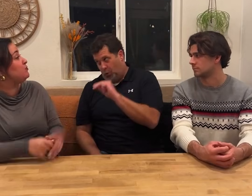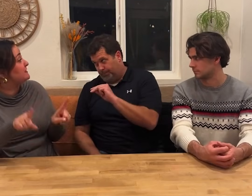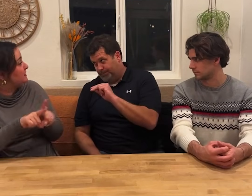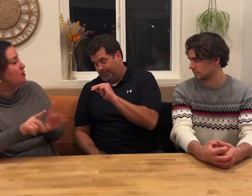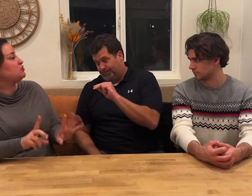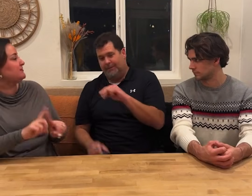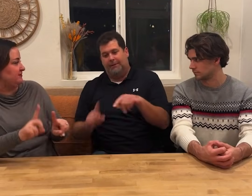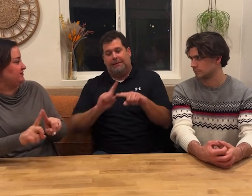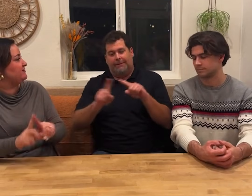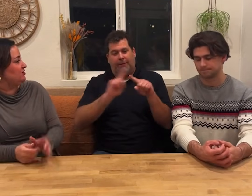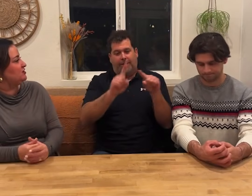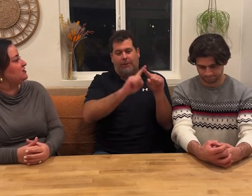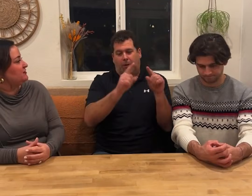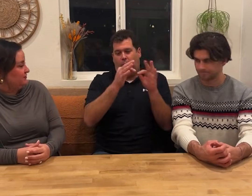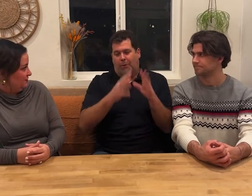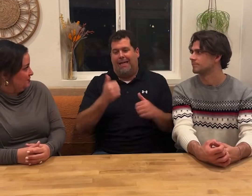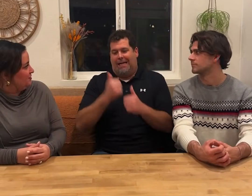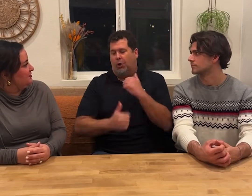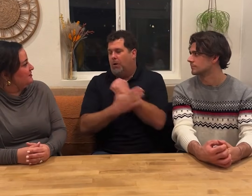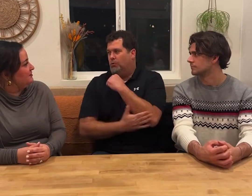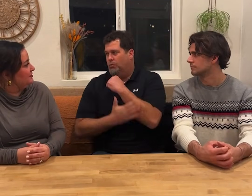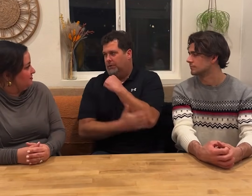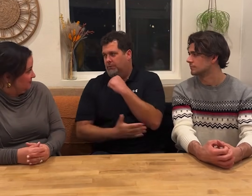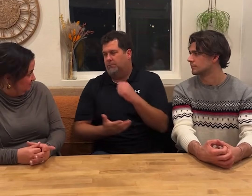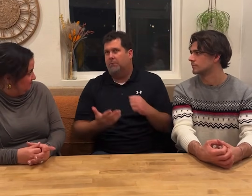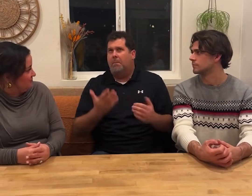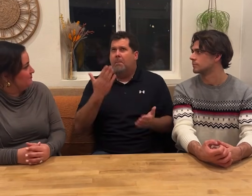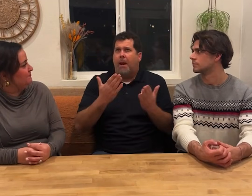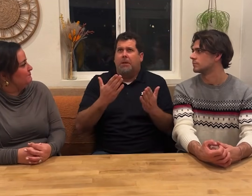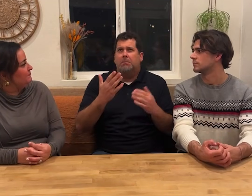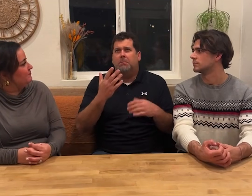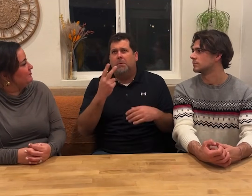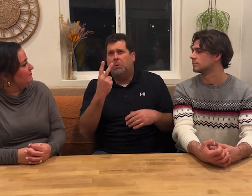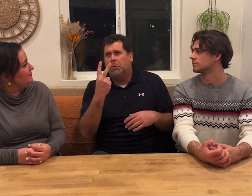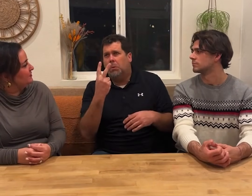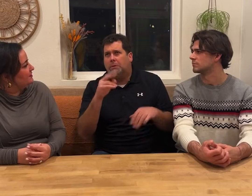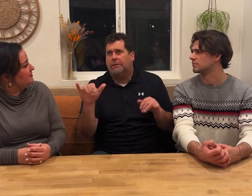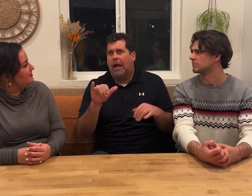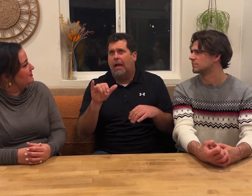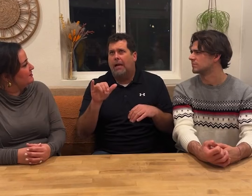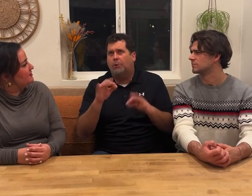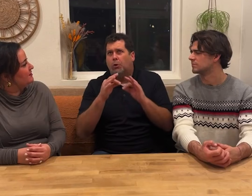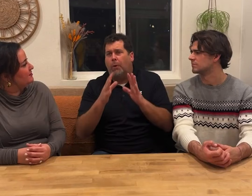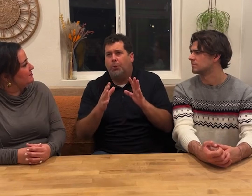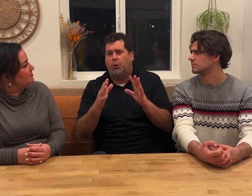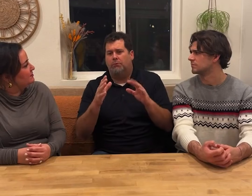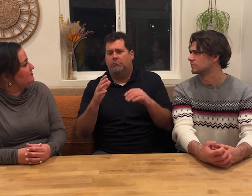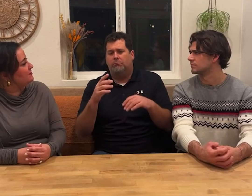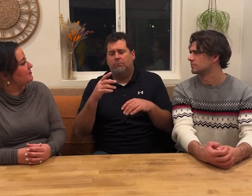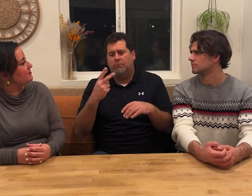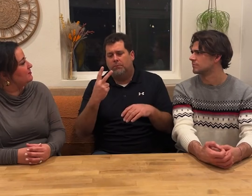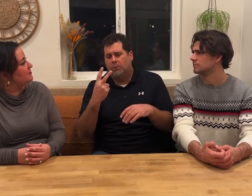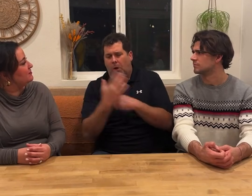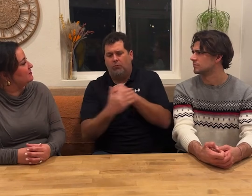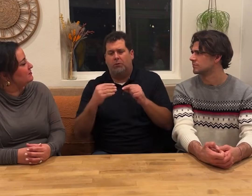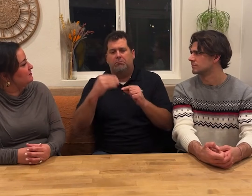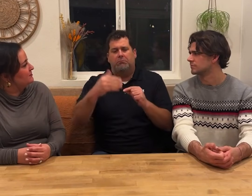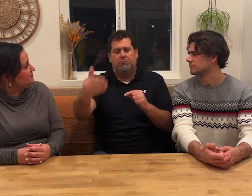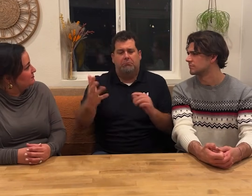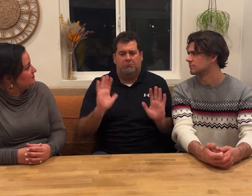race. Or at least not the same interpreter during the race. We had a different interpreter in each country we're in. Maybe twice we had, you know,